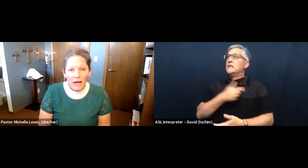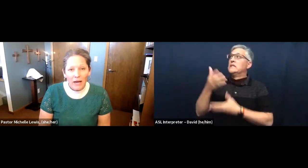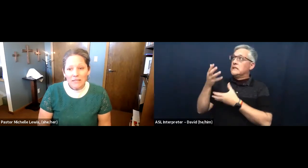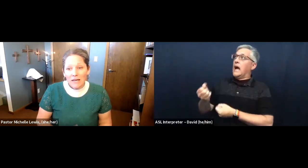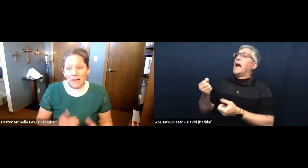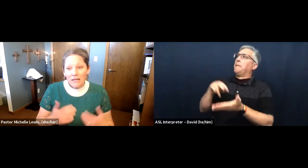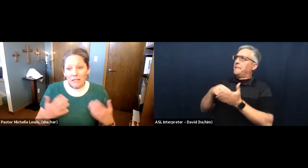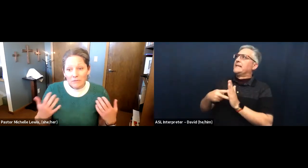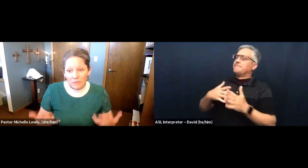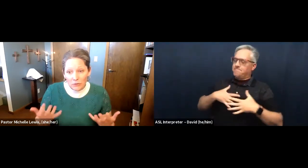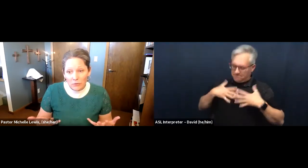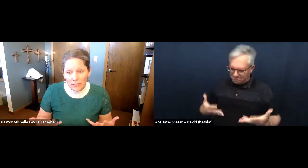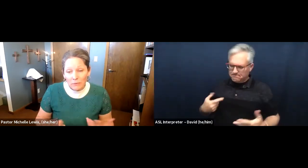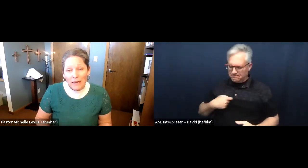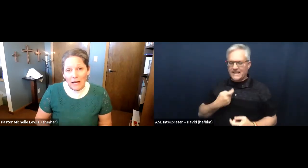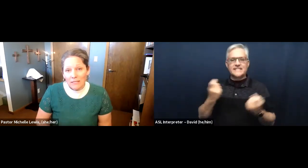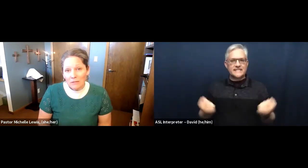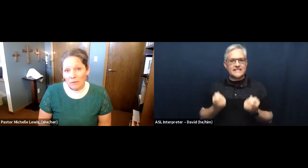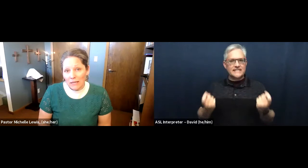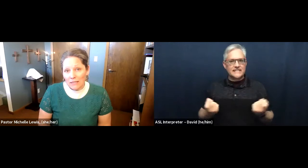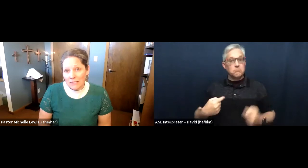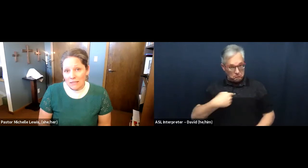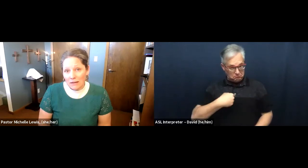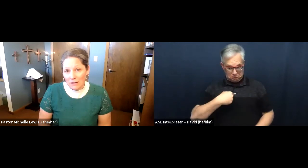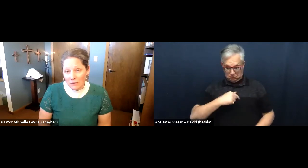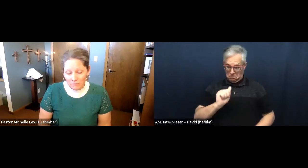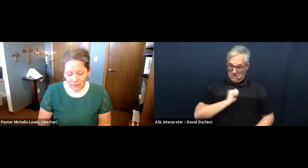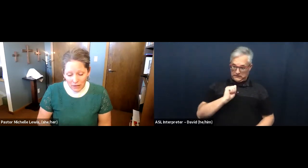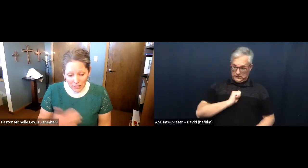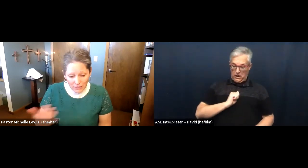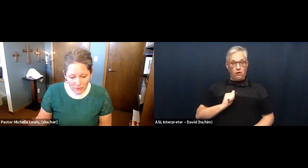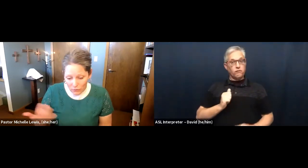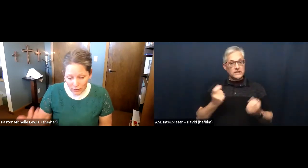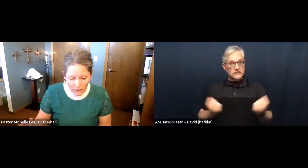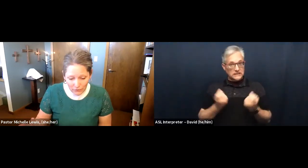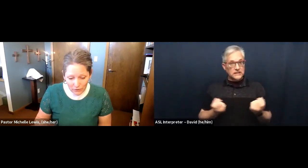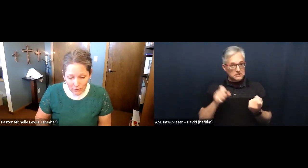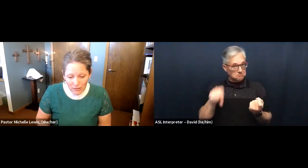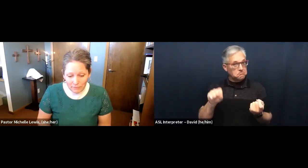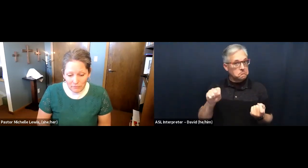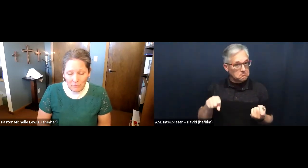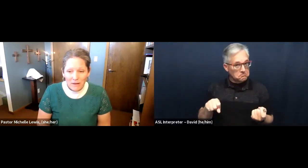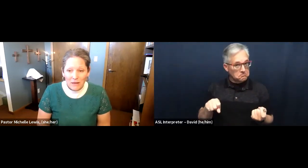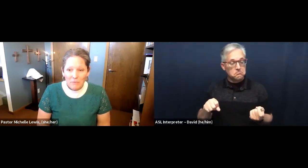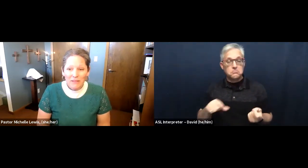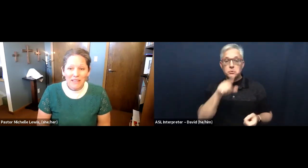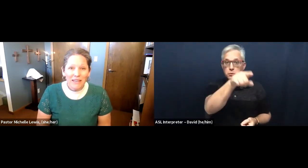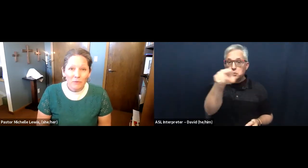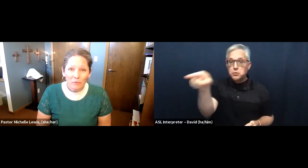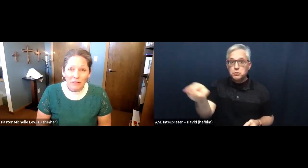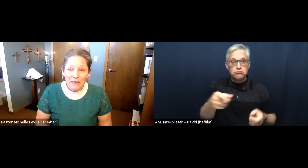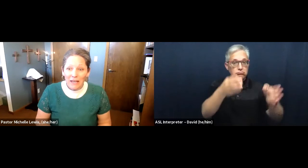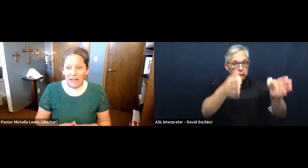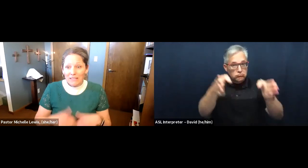we act individually, we act in ways against one another. But